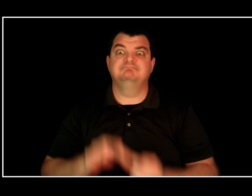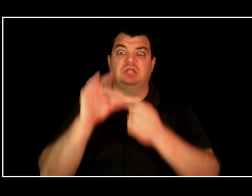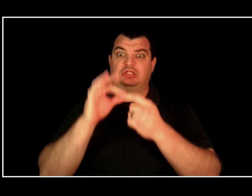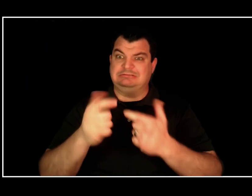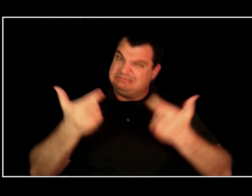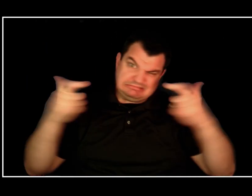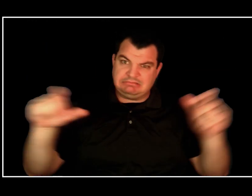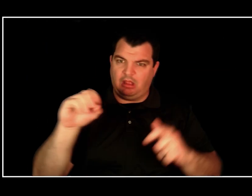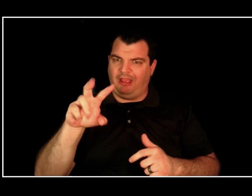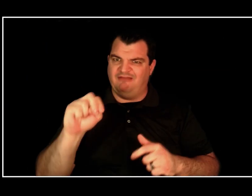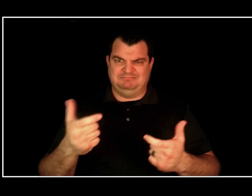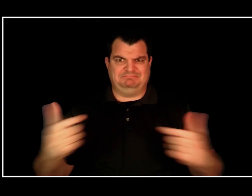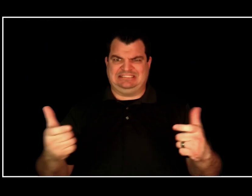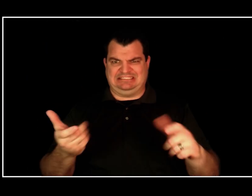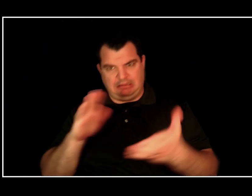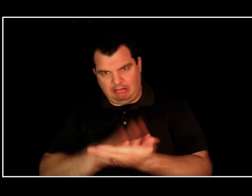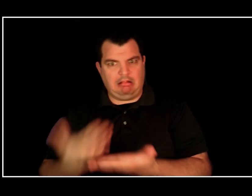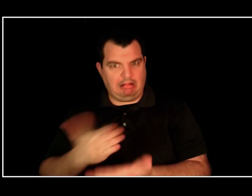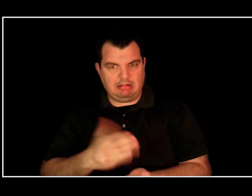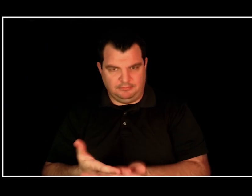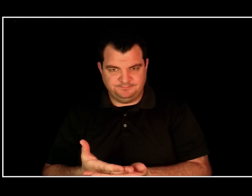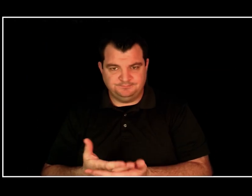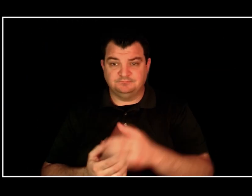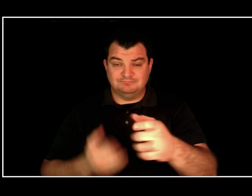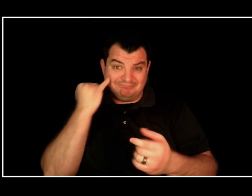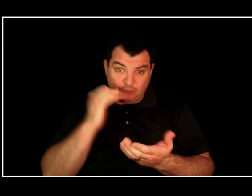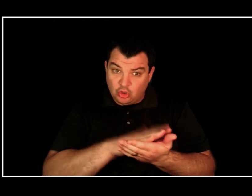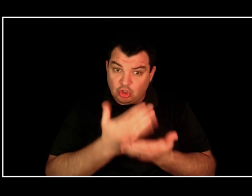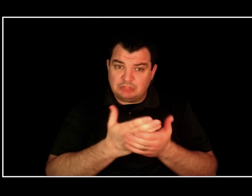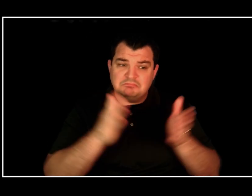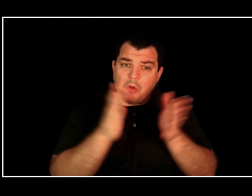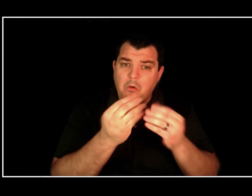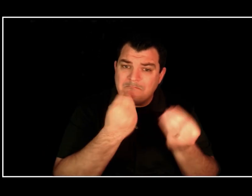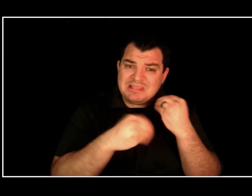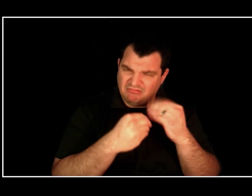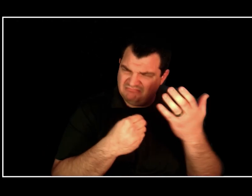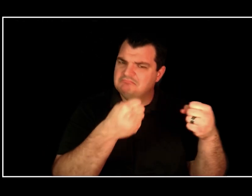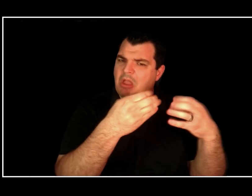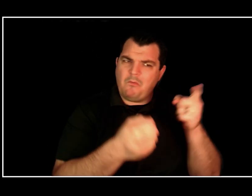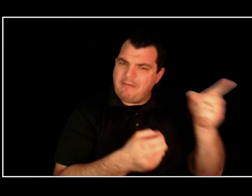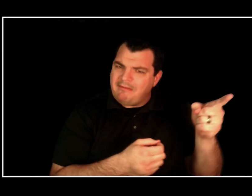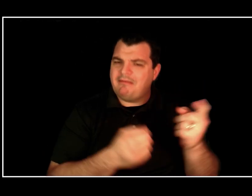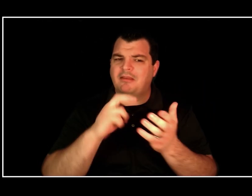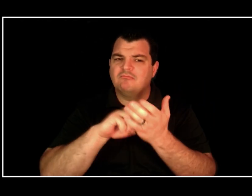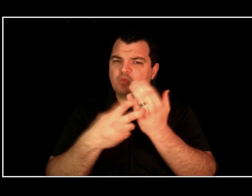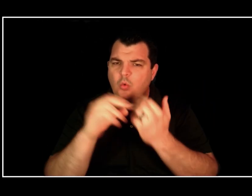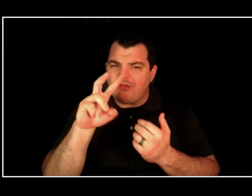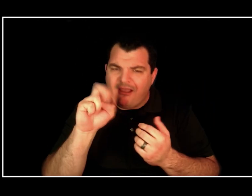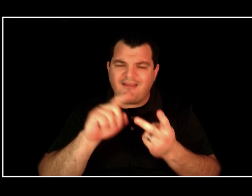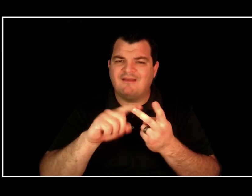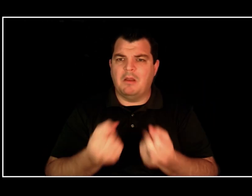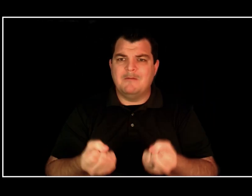energy, especially when heating a large oven. If you are cooking a small meal, use a microwave, toaster